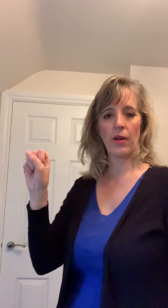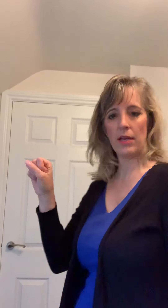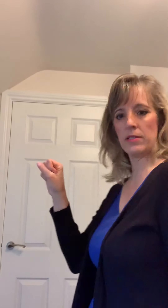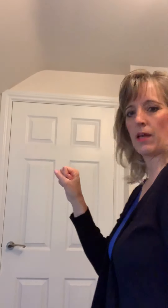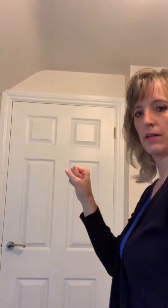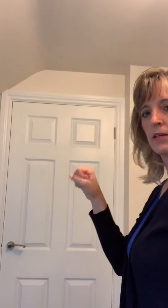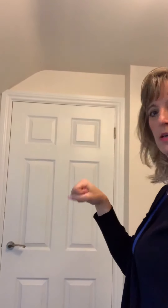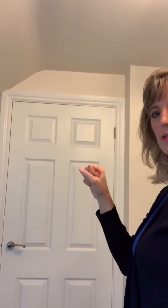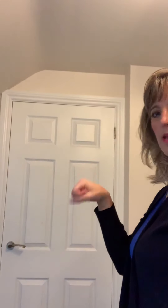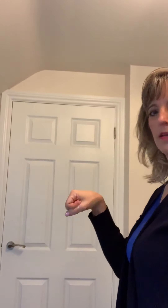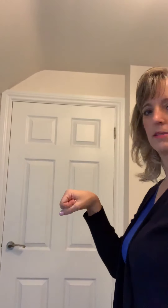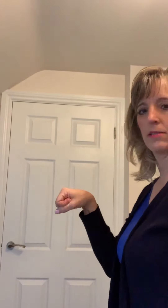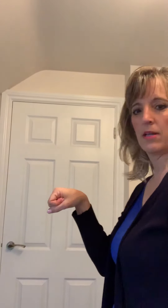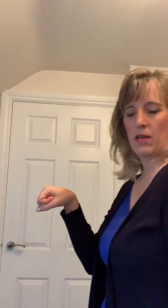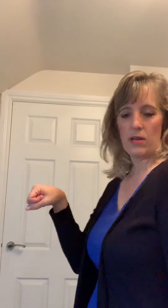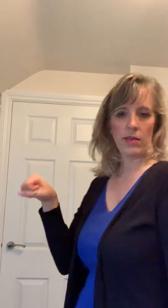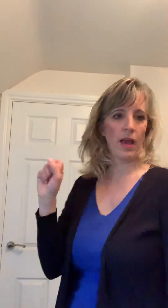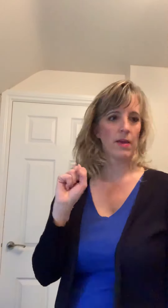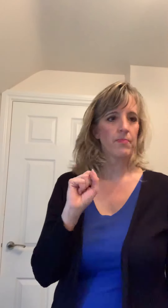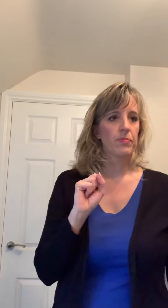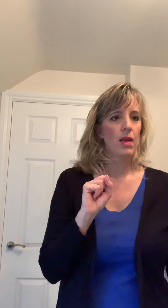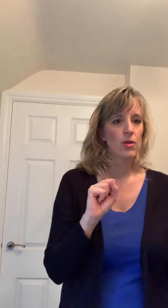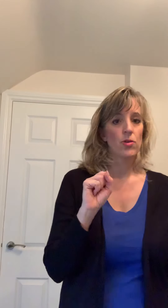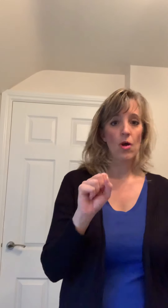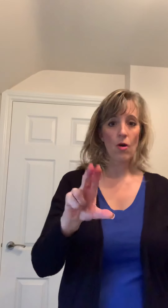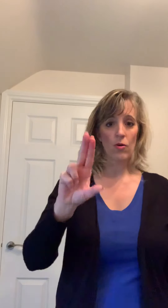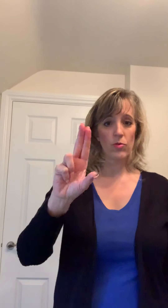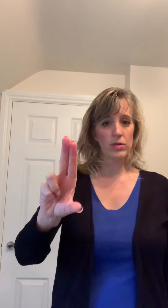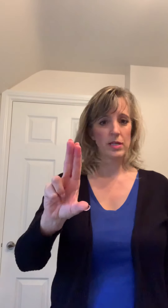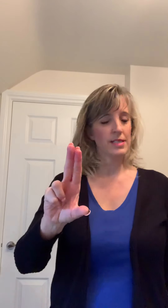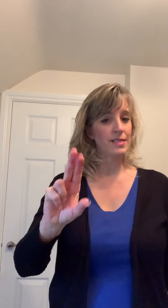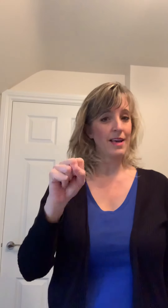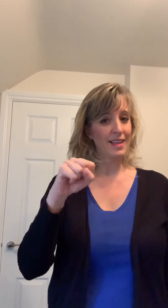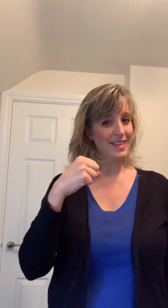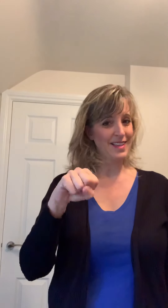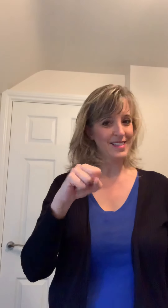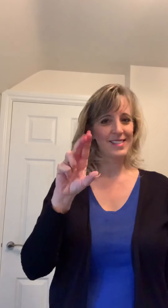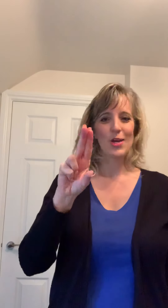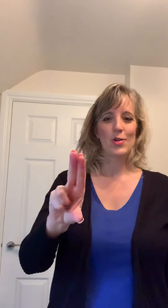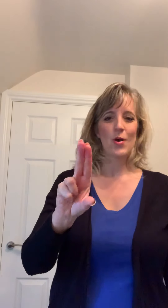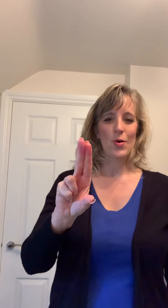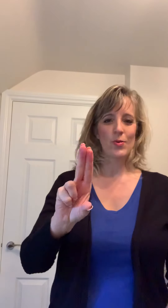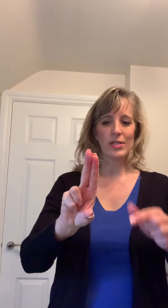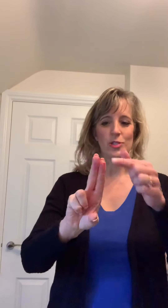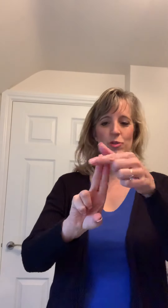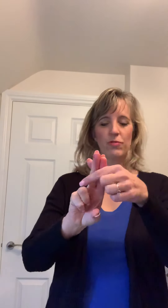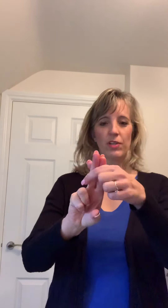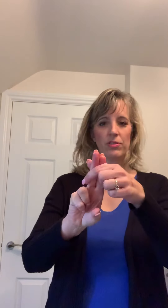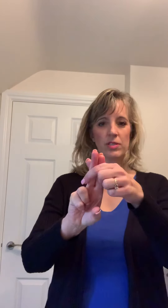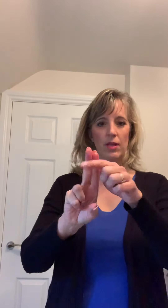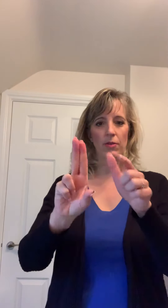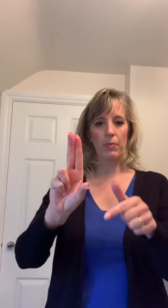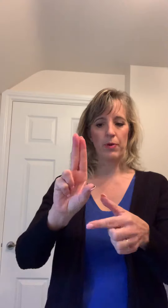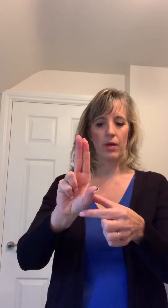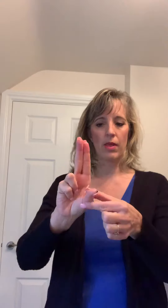is nodding. Yes. Okay. No is not like this. No is two fingers together up,